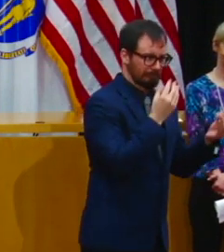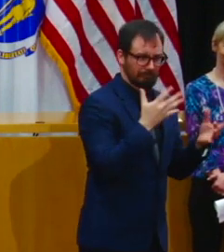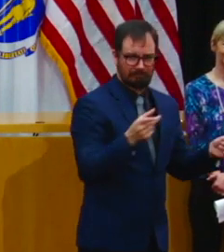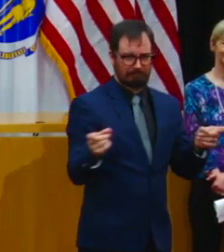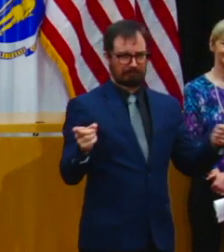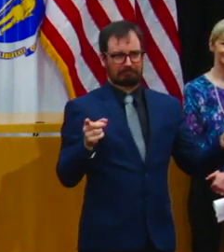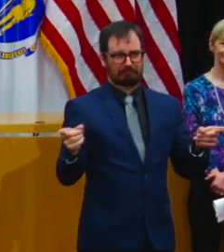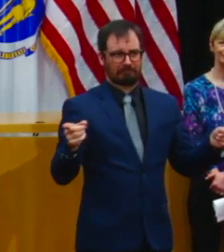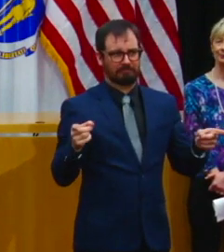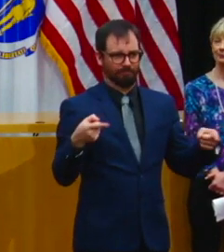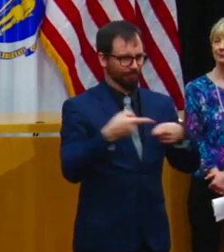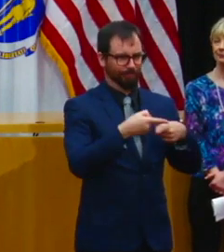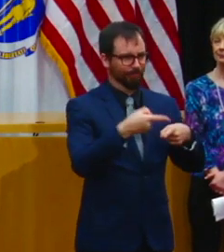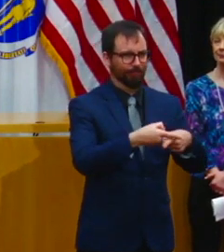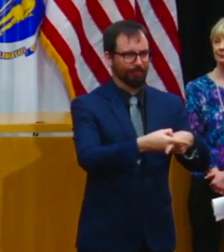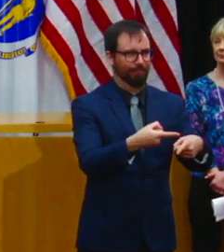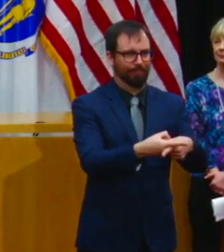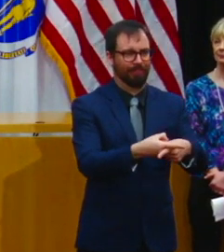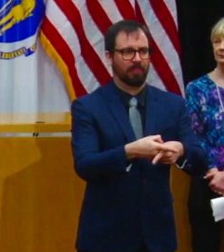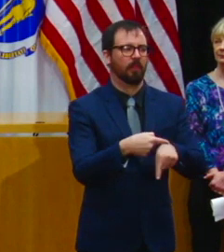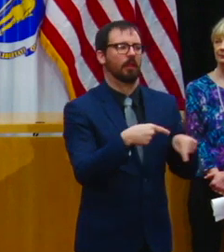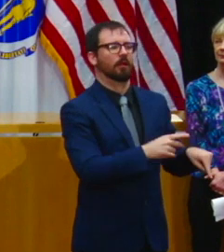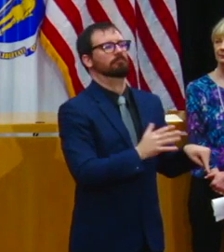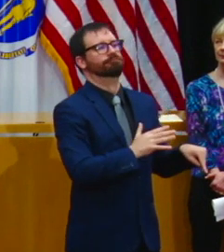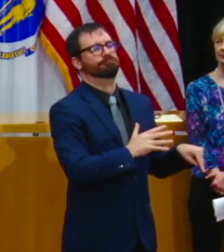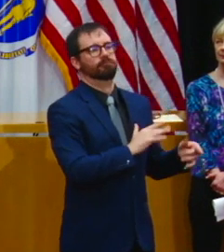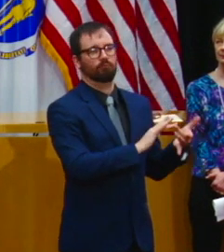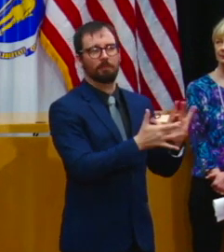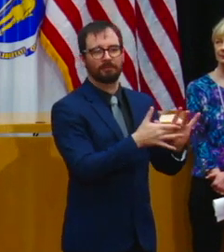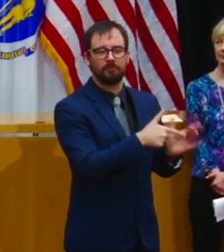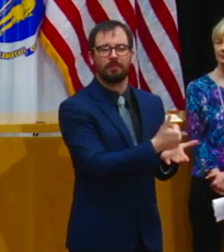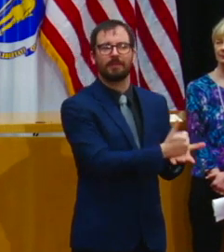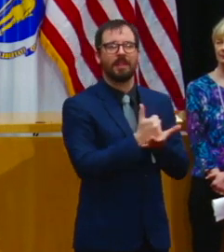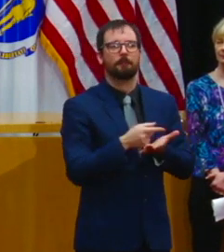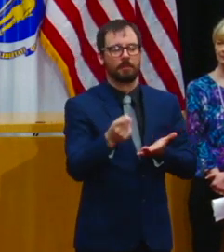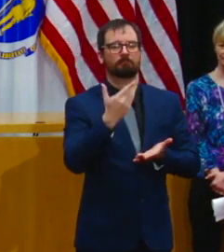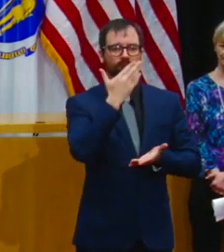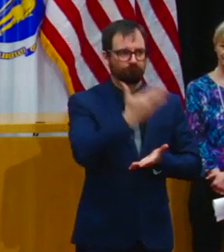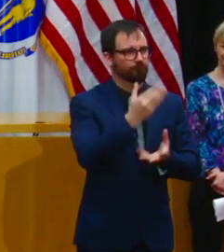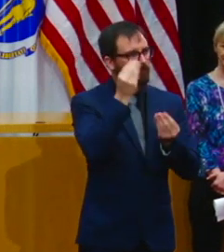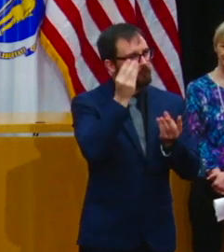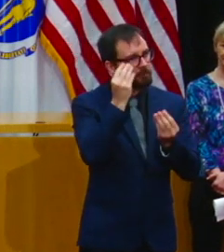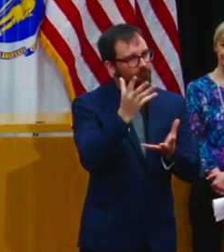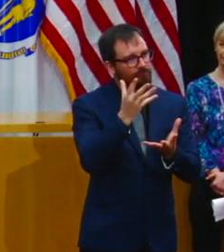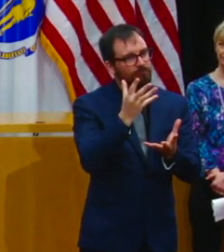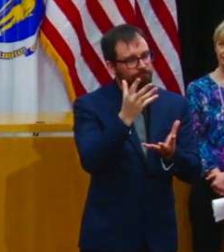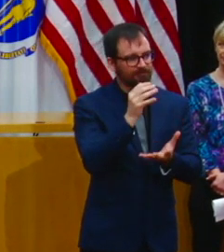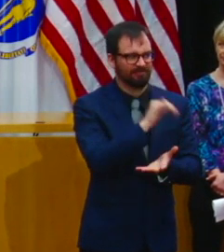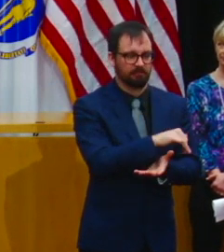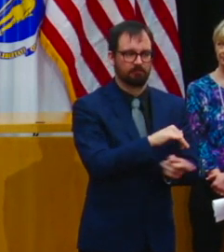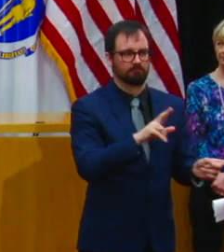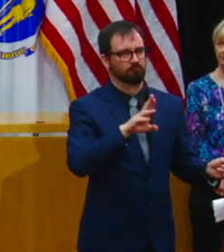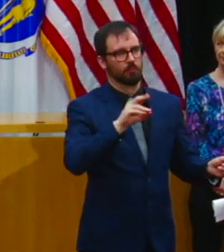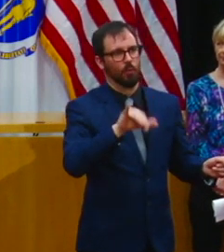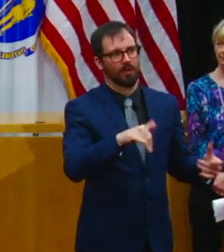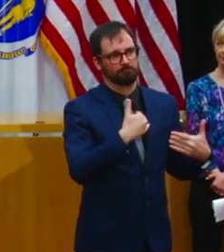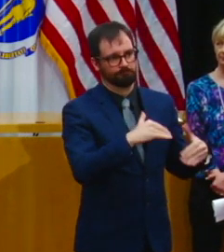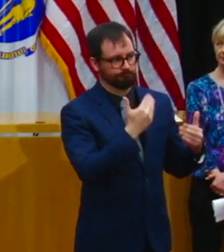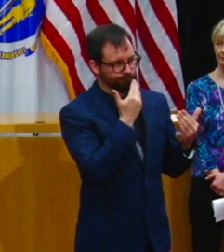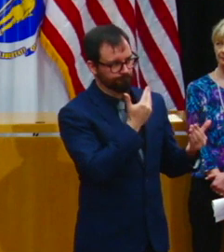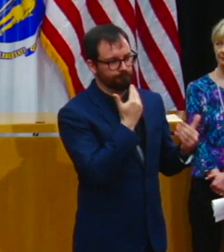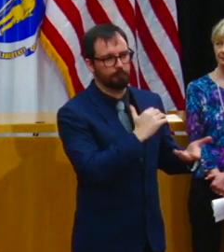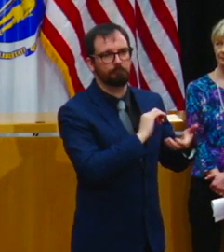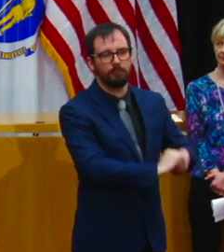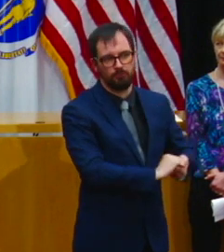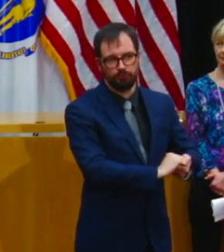this partnership will answer some of the questions we are all asking ourselves, in some cases, every day. Buoy Health's online